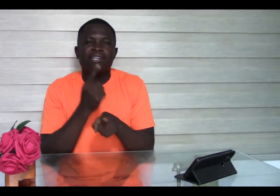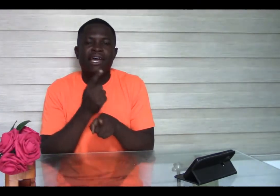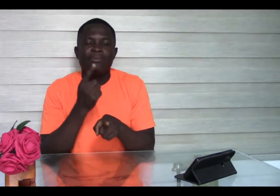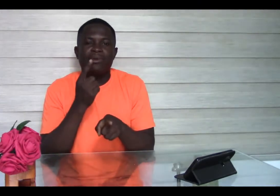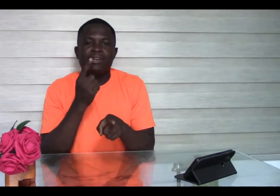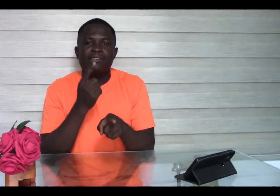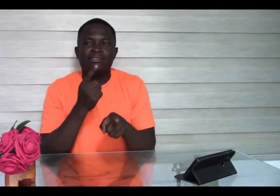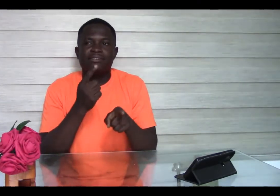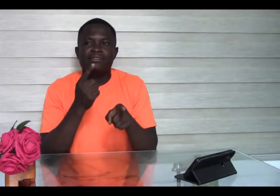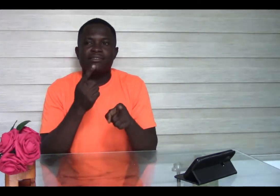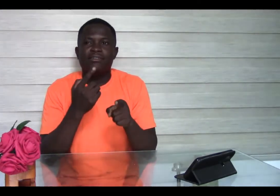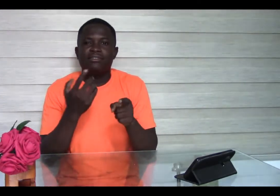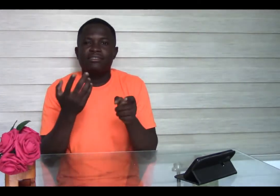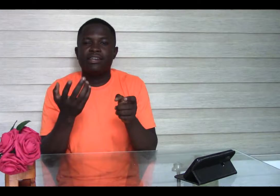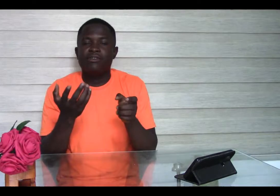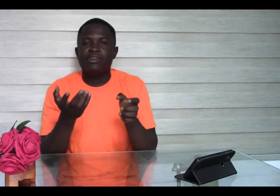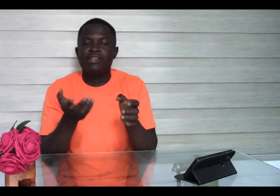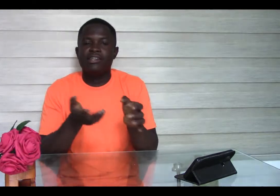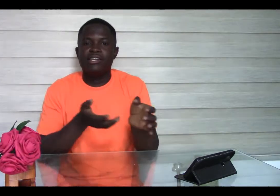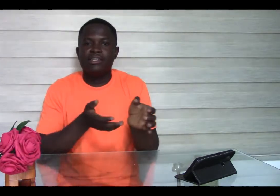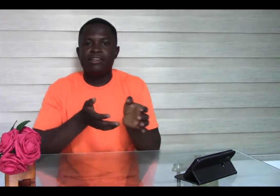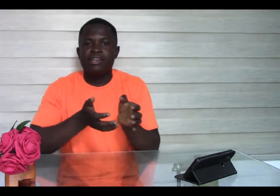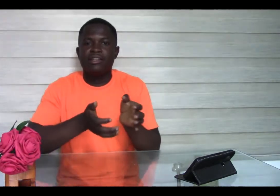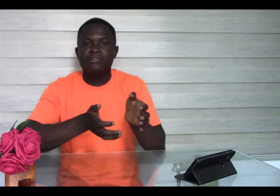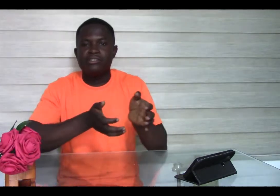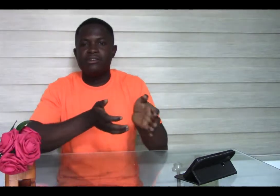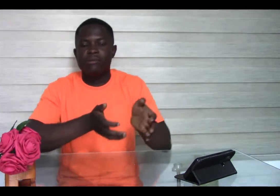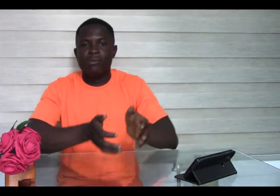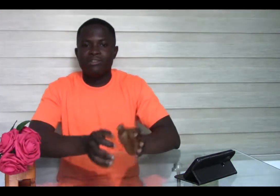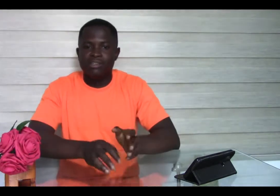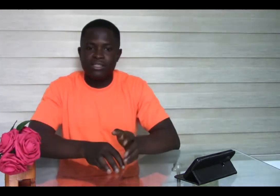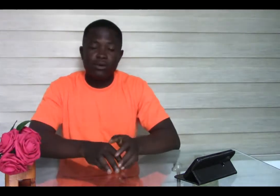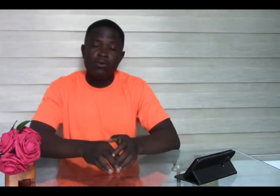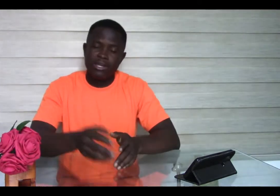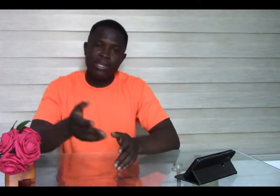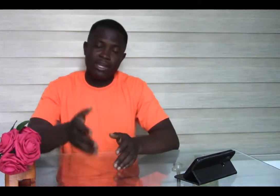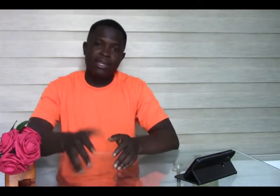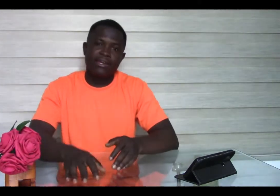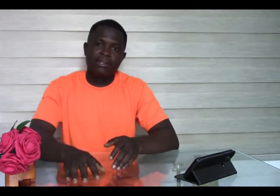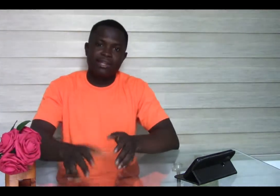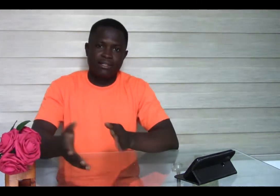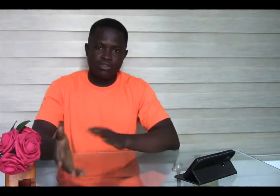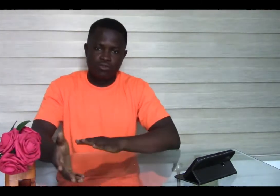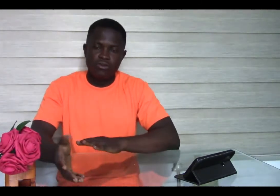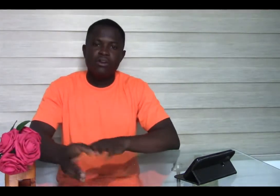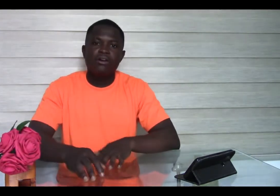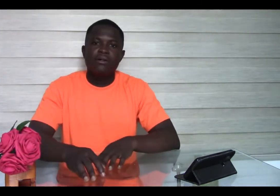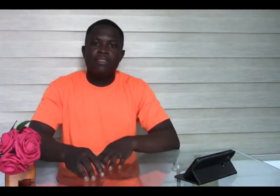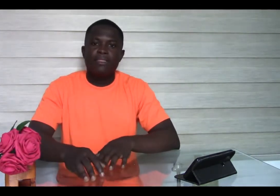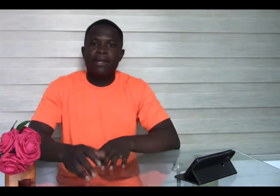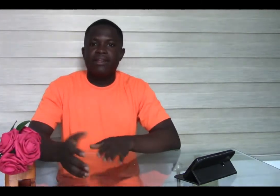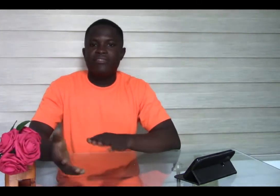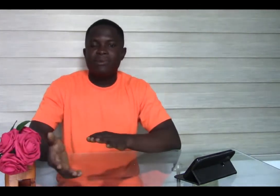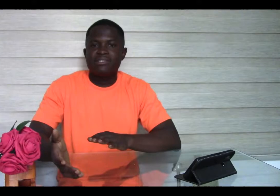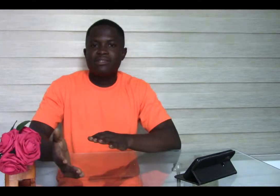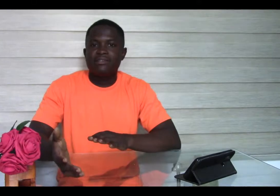type is not, in English grammar, a person can say, oh yeah, that's true. That a deaf person